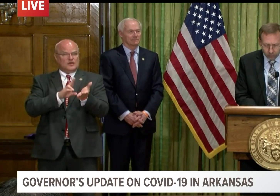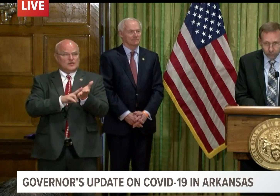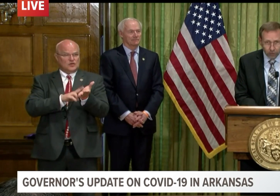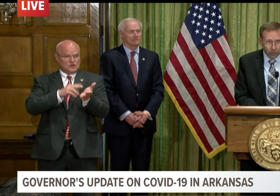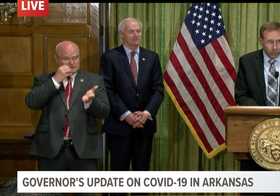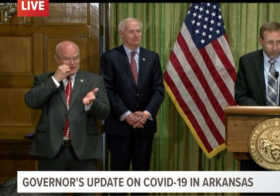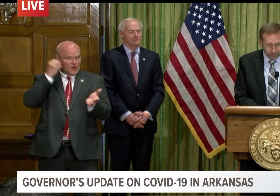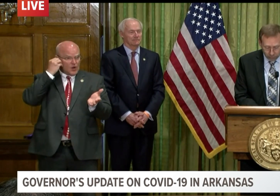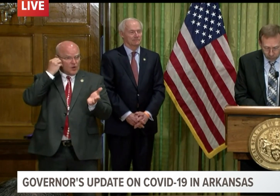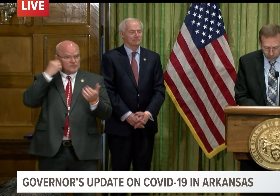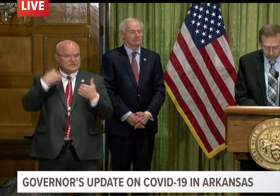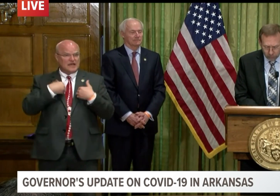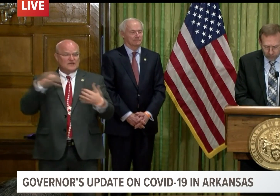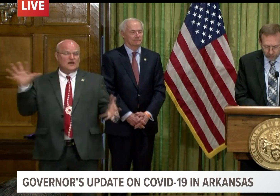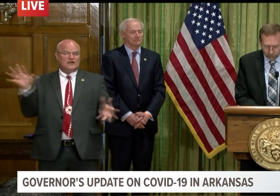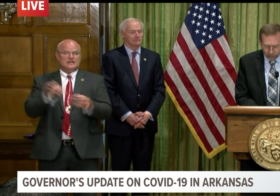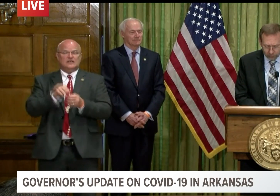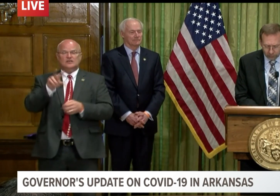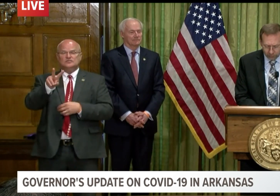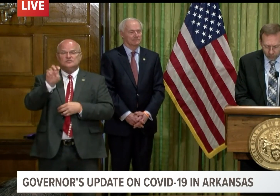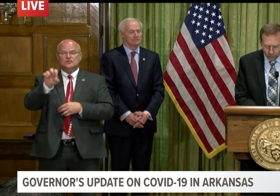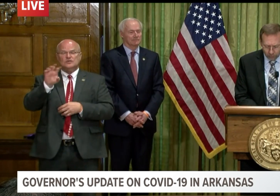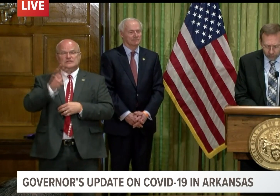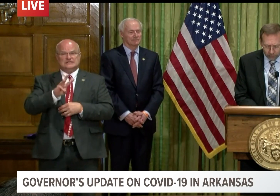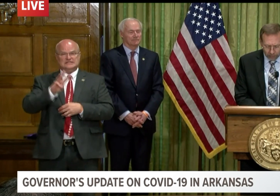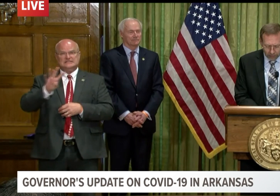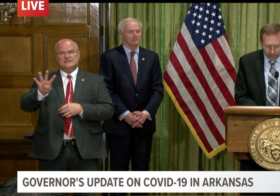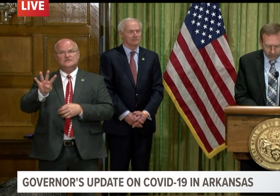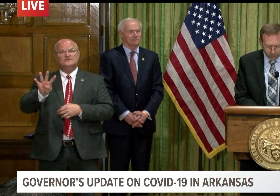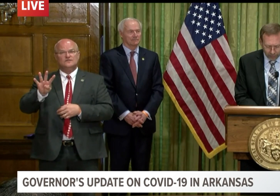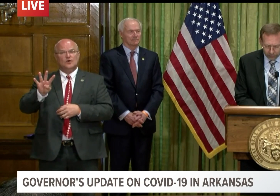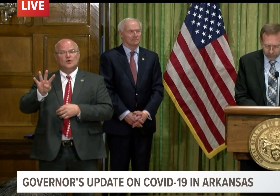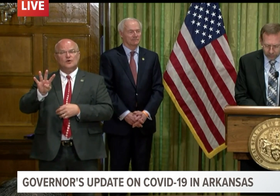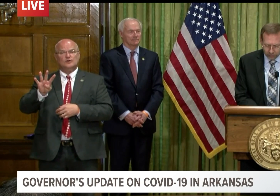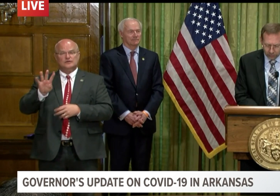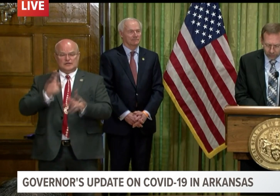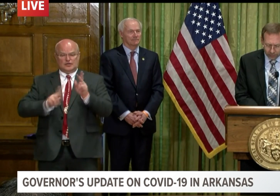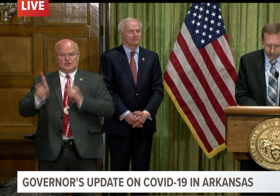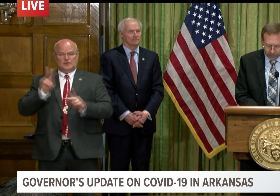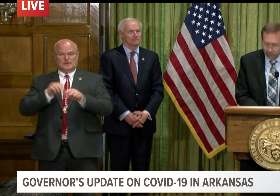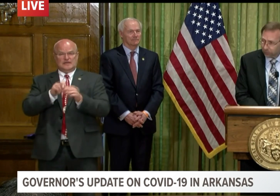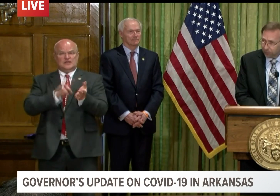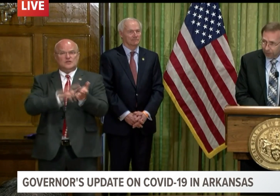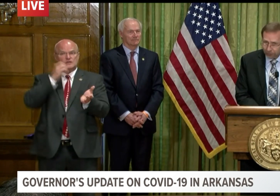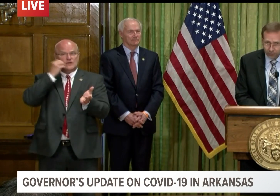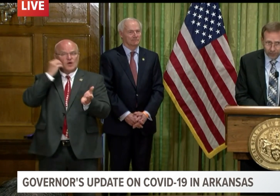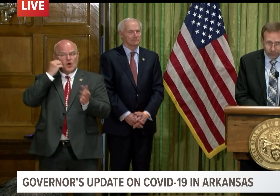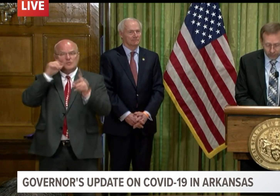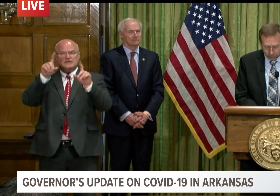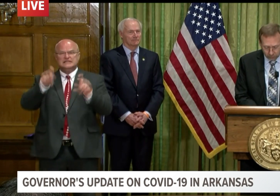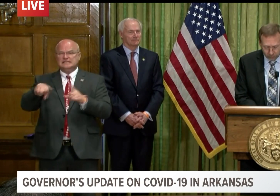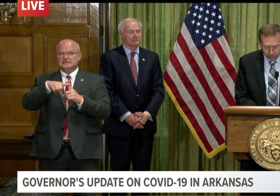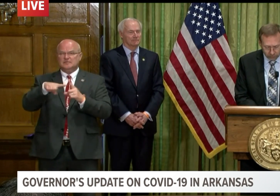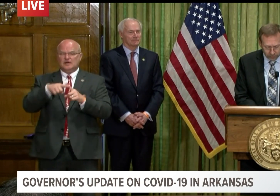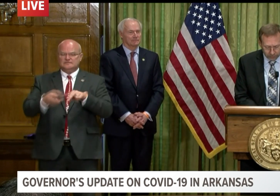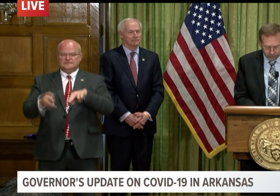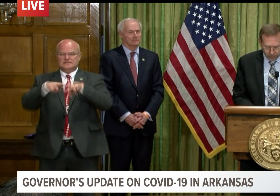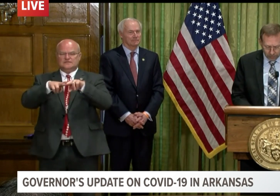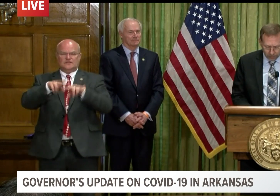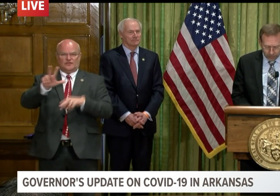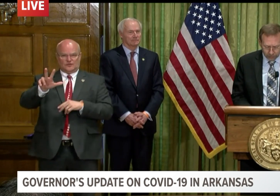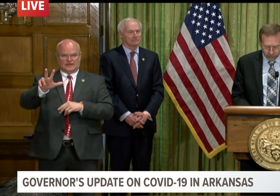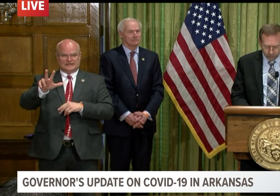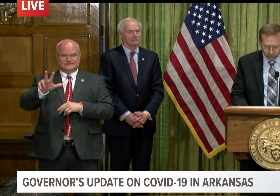nursing homes, we have a total of 264 residents that have tested positive. That's an increase of